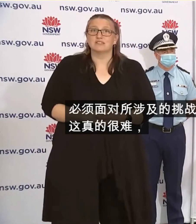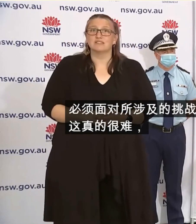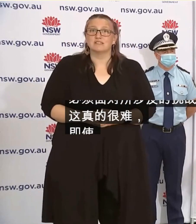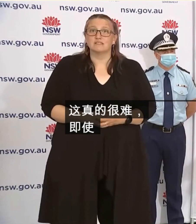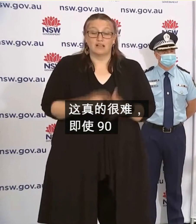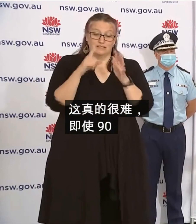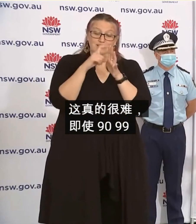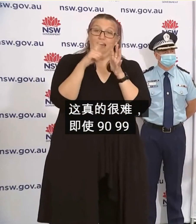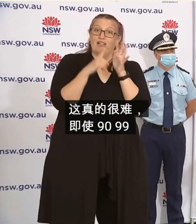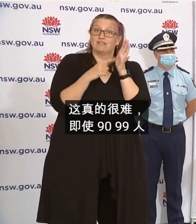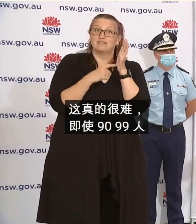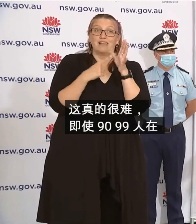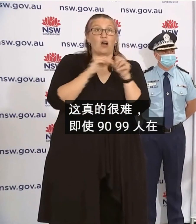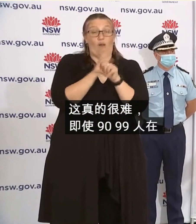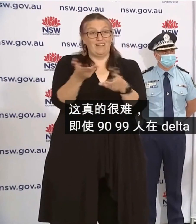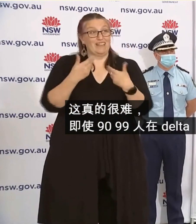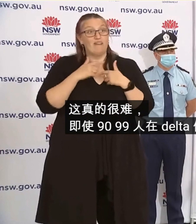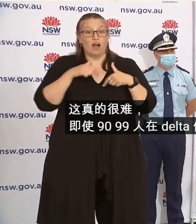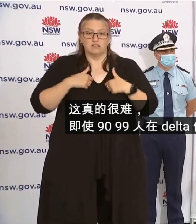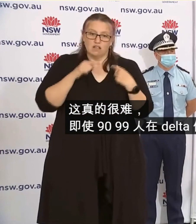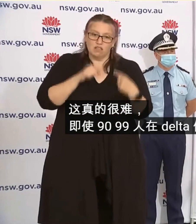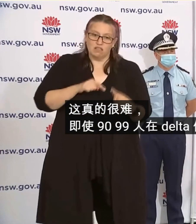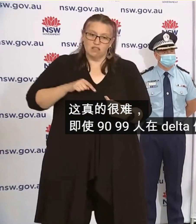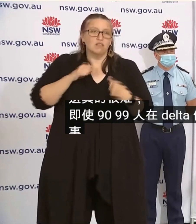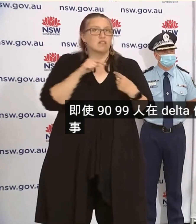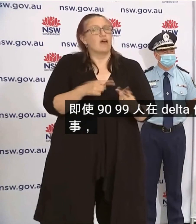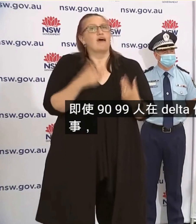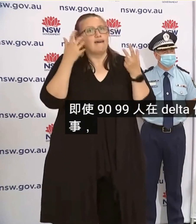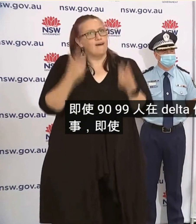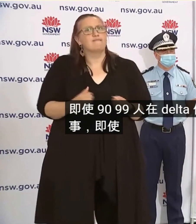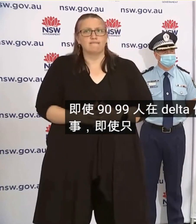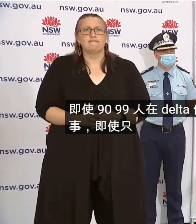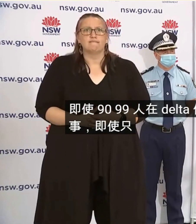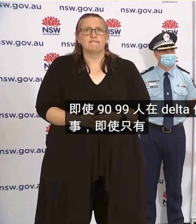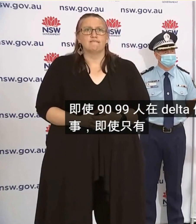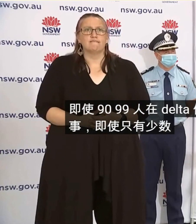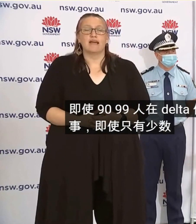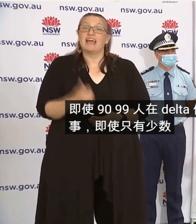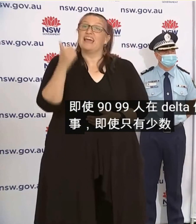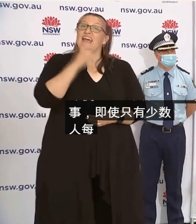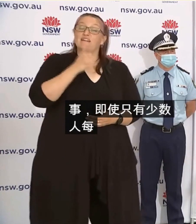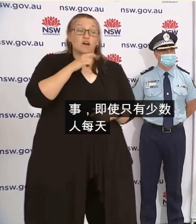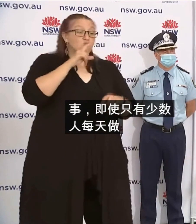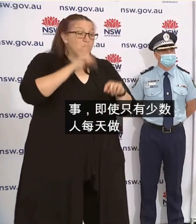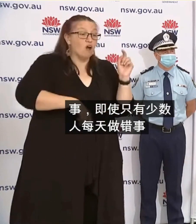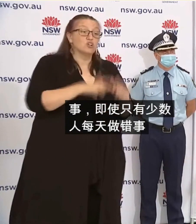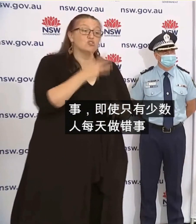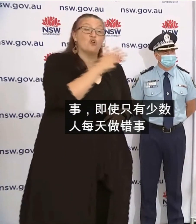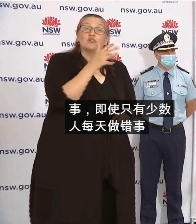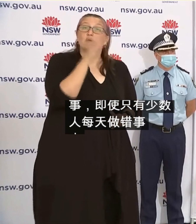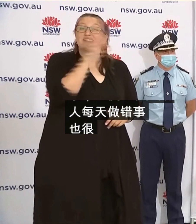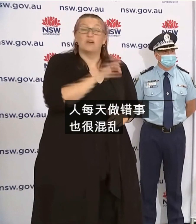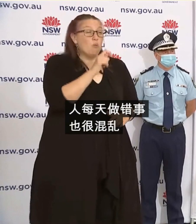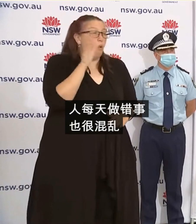difficult. Even when 99% of people do the right thing, with Delta, even having a handful do the wrong thing every